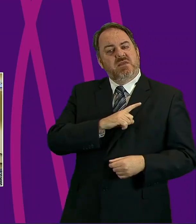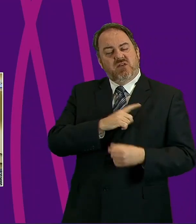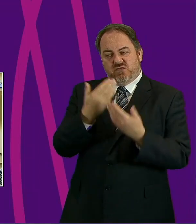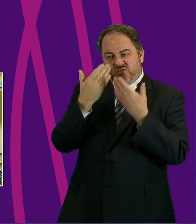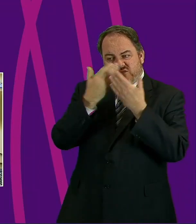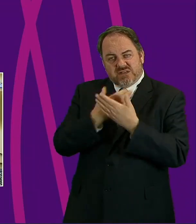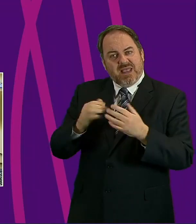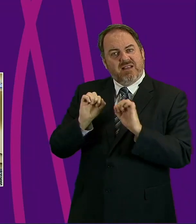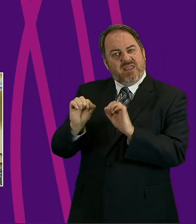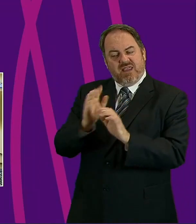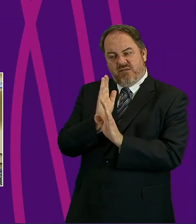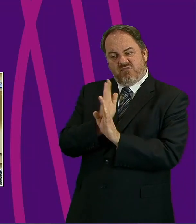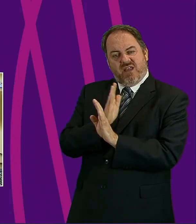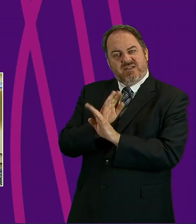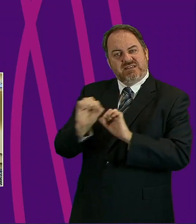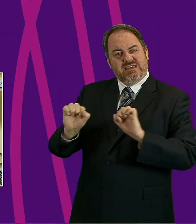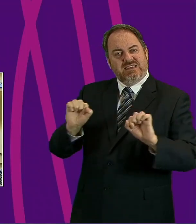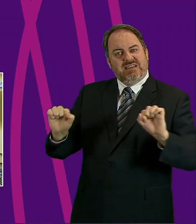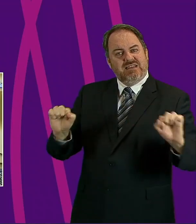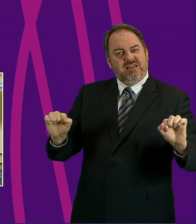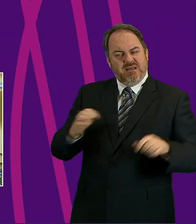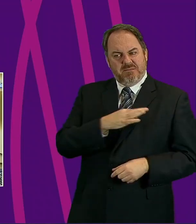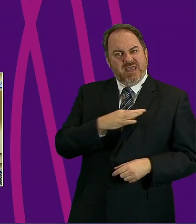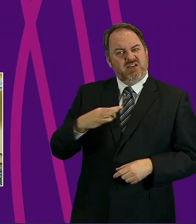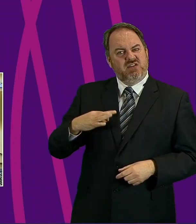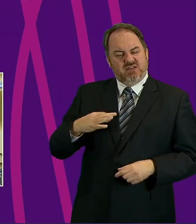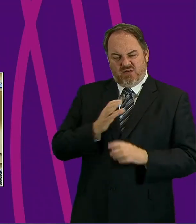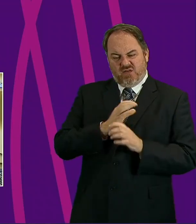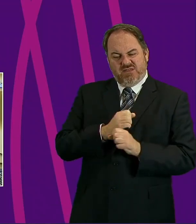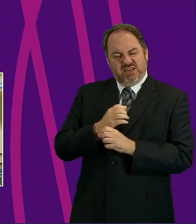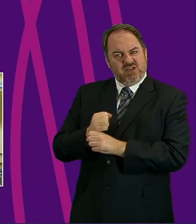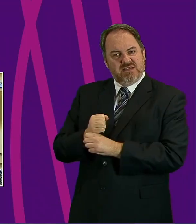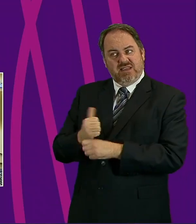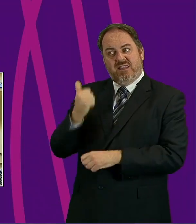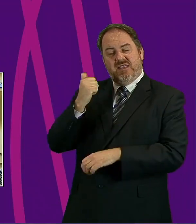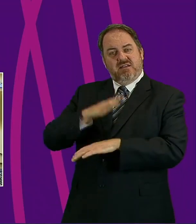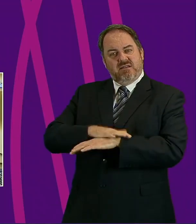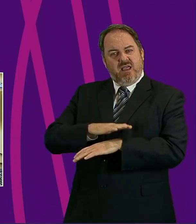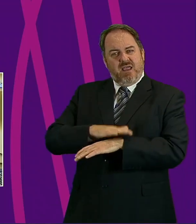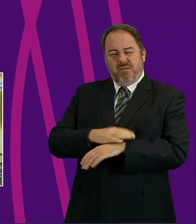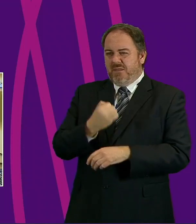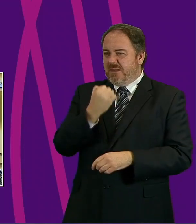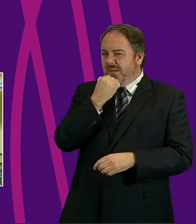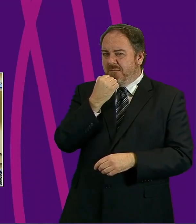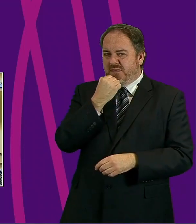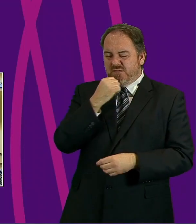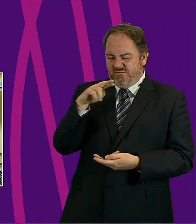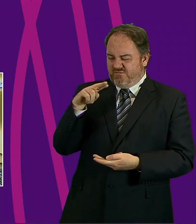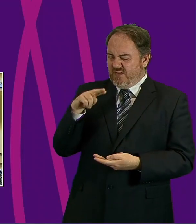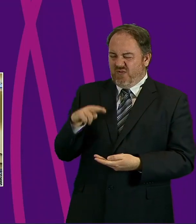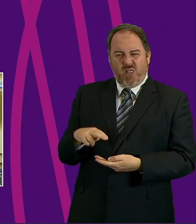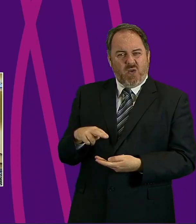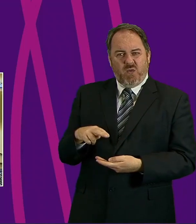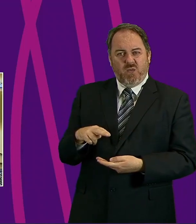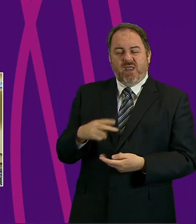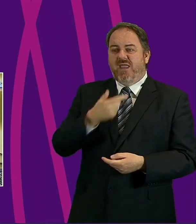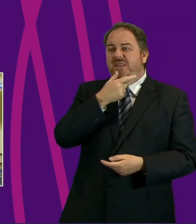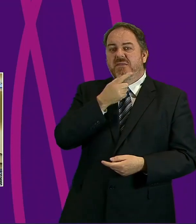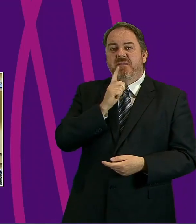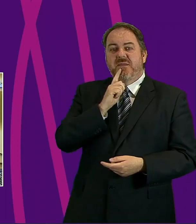confidentiality. At that time, the numbers of cases were very low, and the total number of people from Scotland attending that conference were